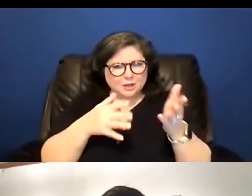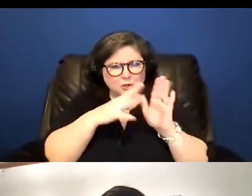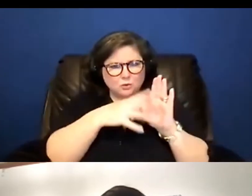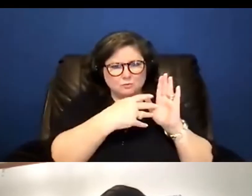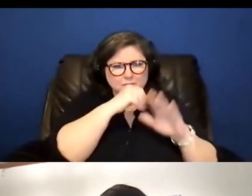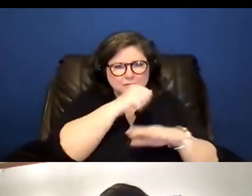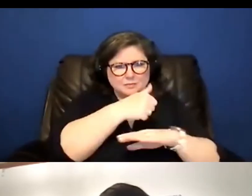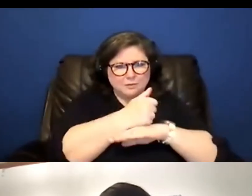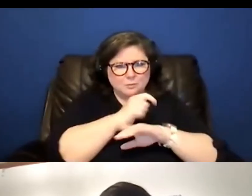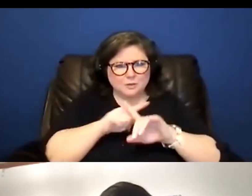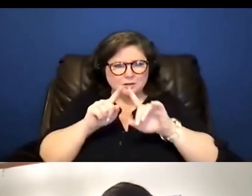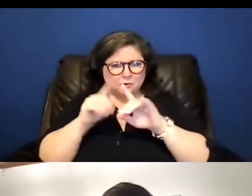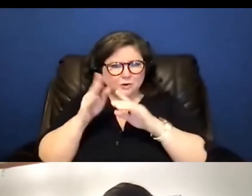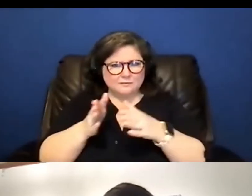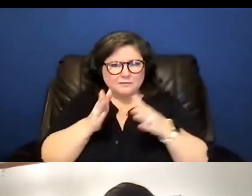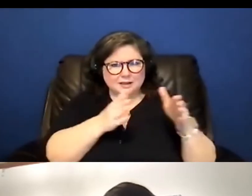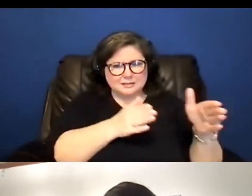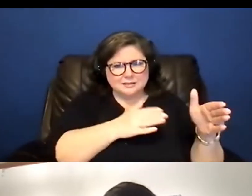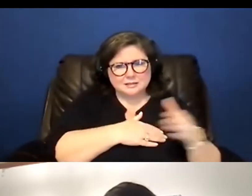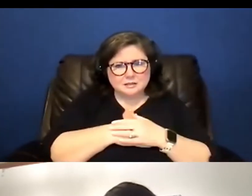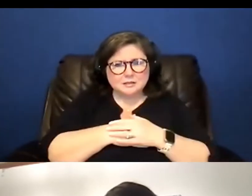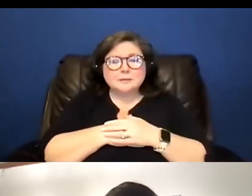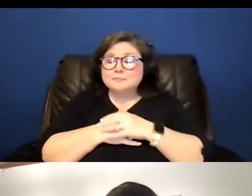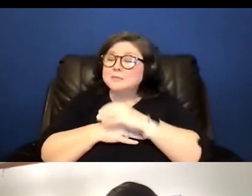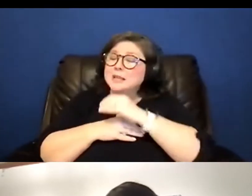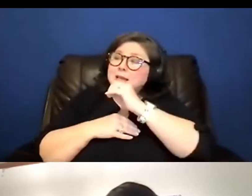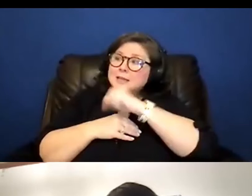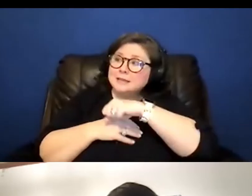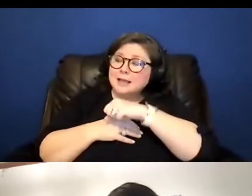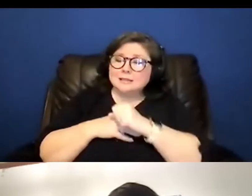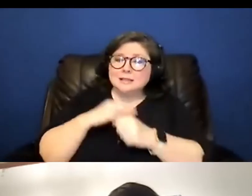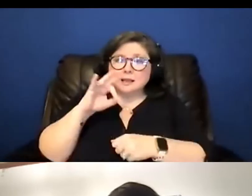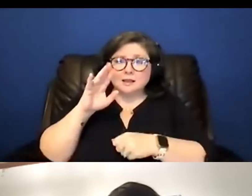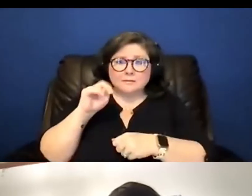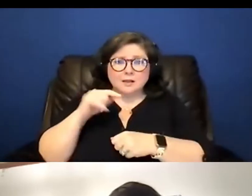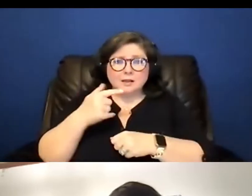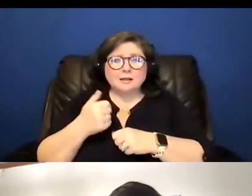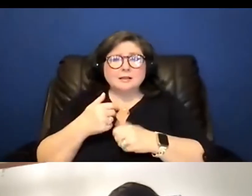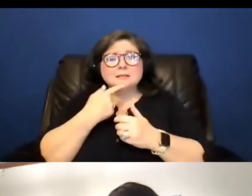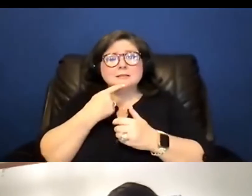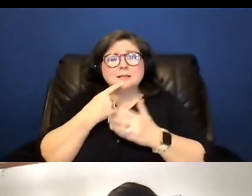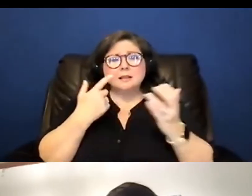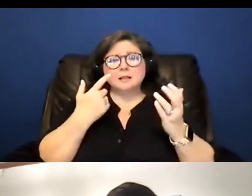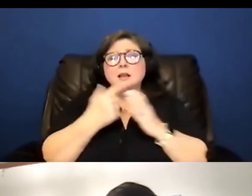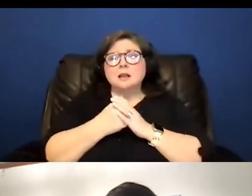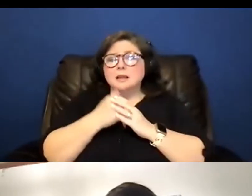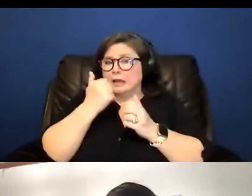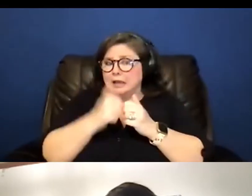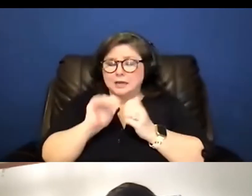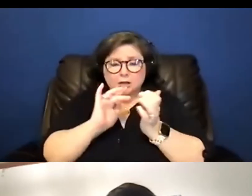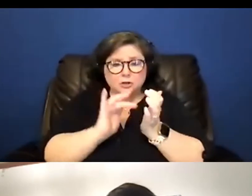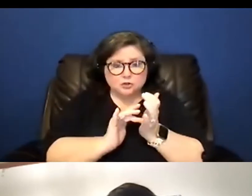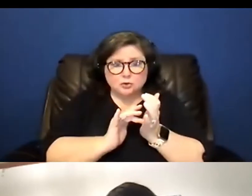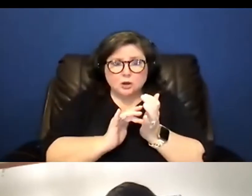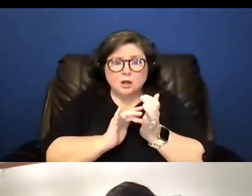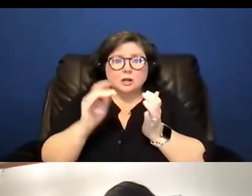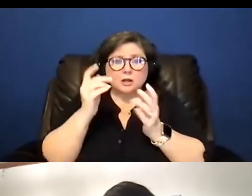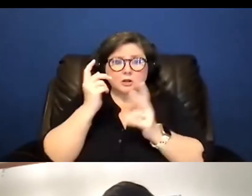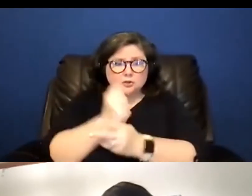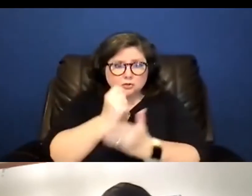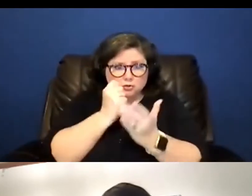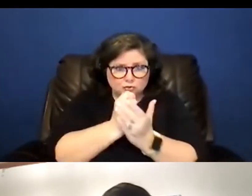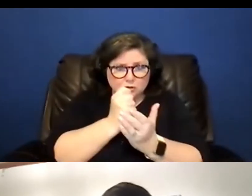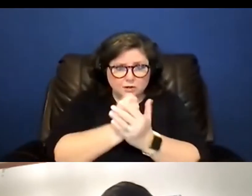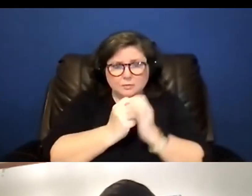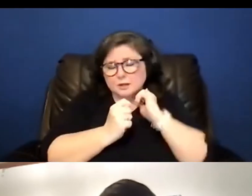different phases of studies? Yes. So any drug treatment, in